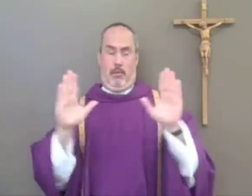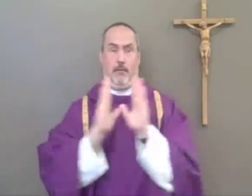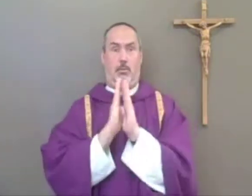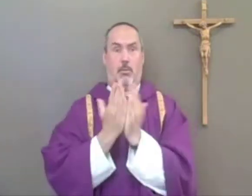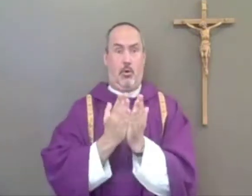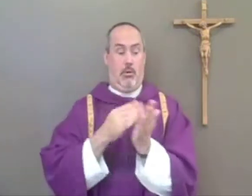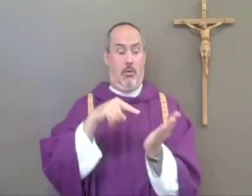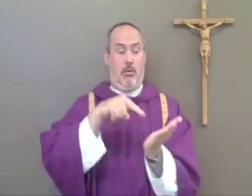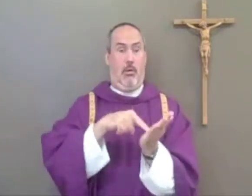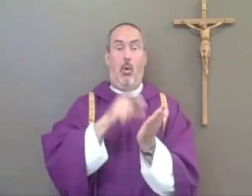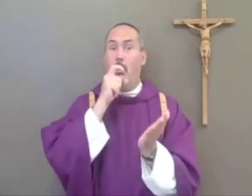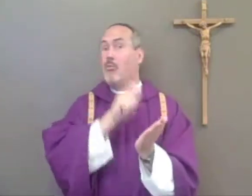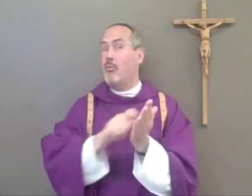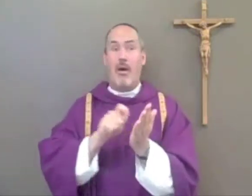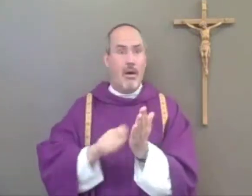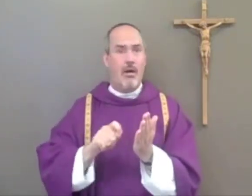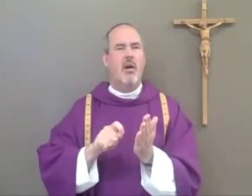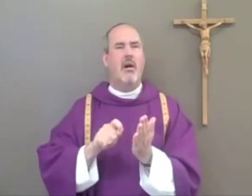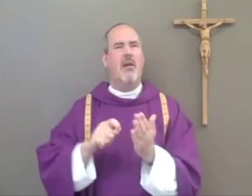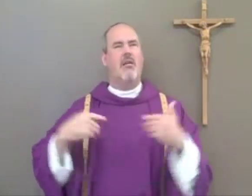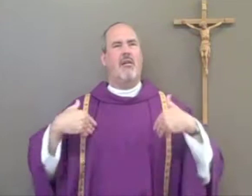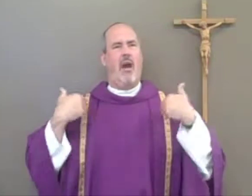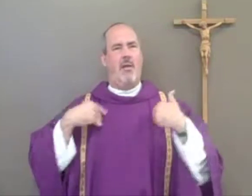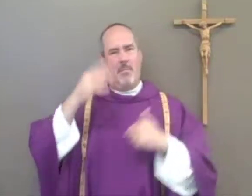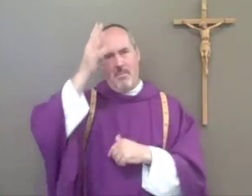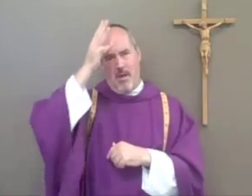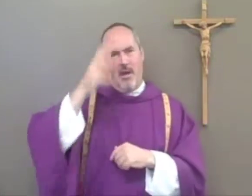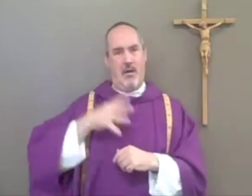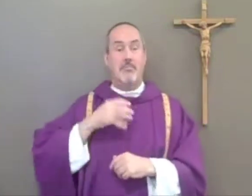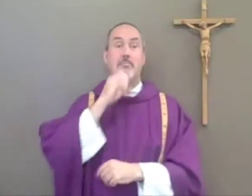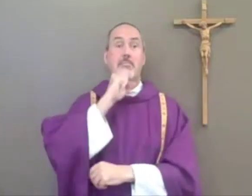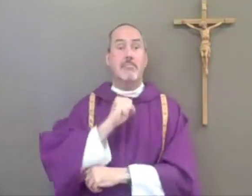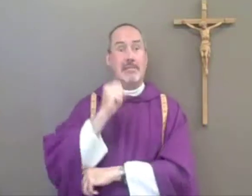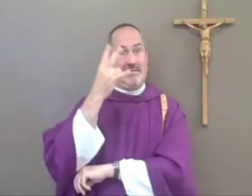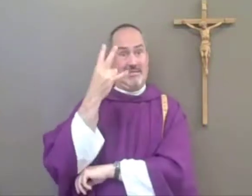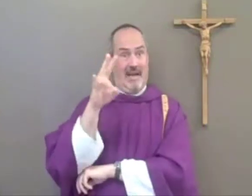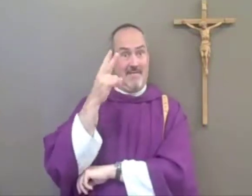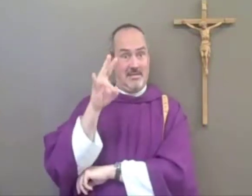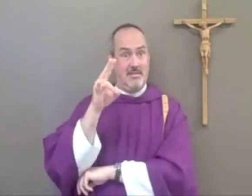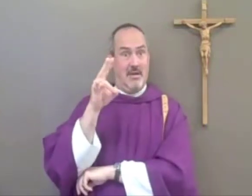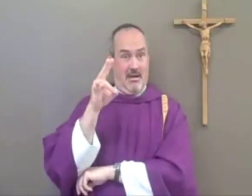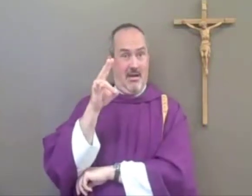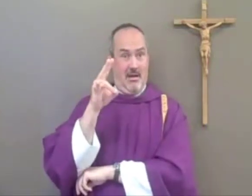I just finished a phenomenal book that was written by a 17-year-old young man.